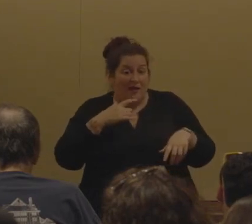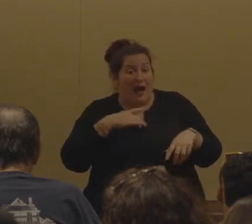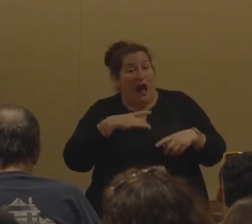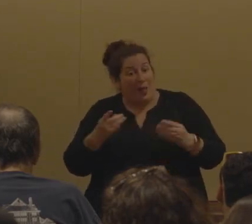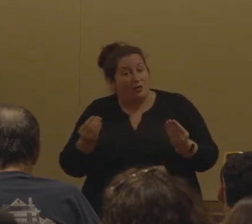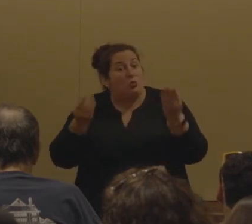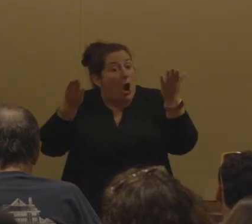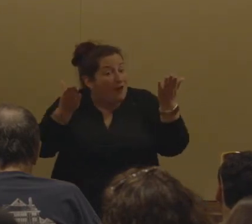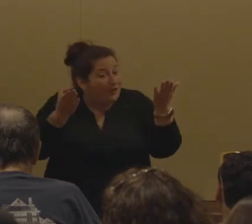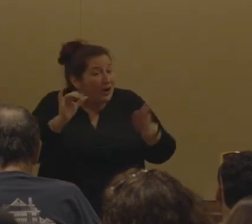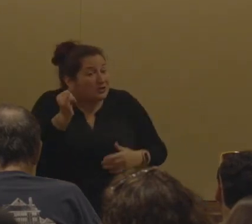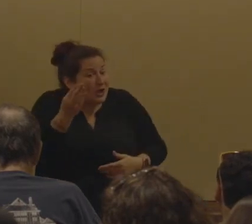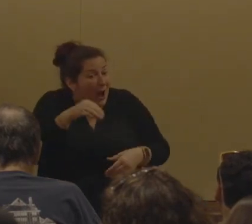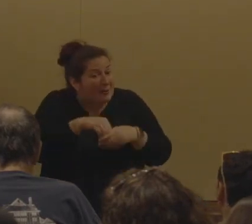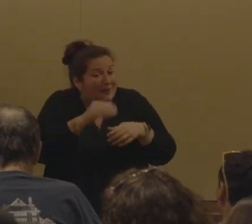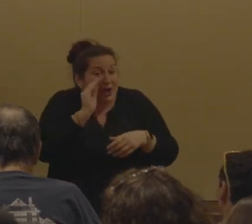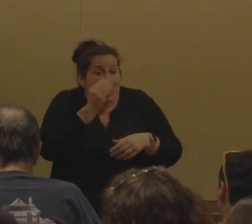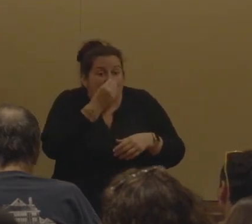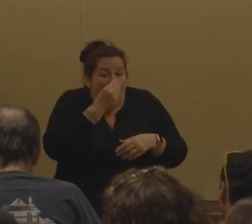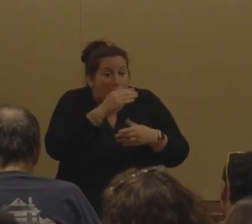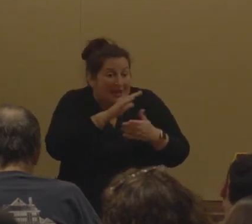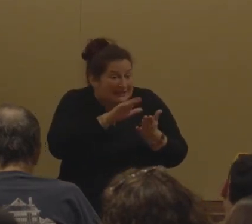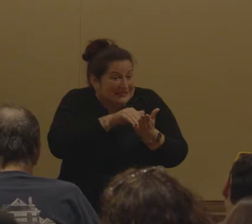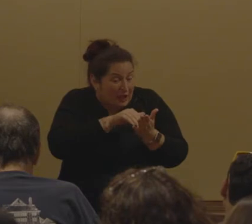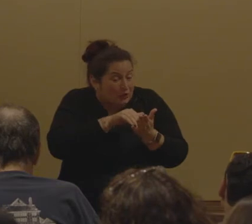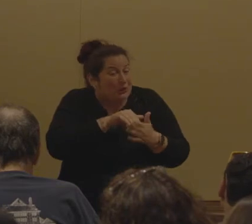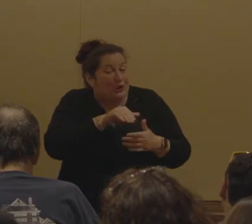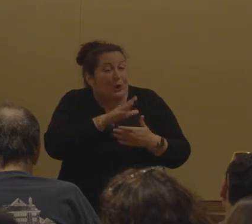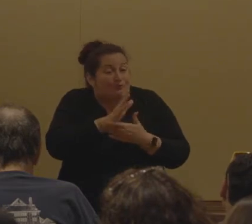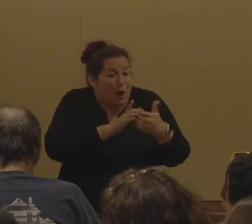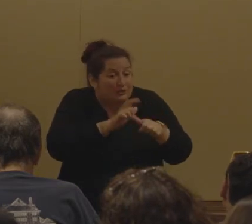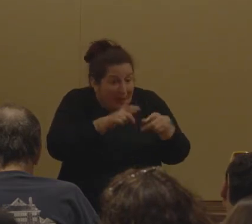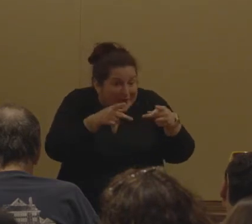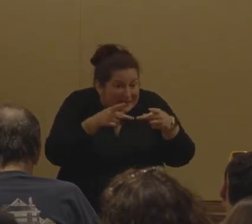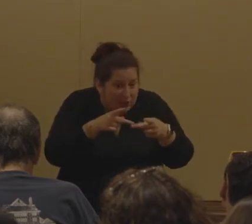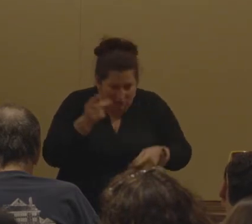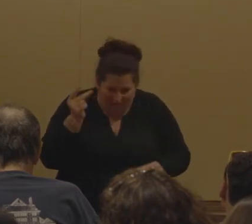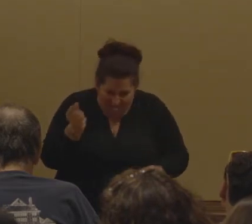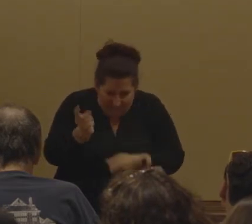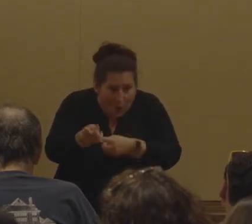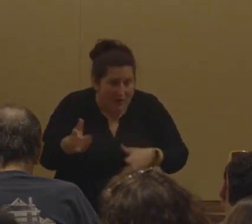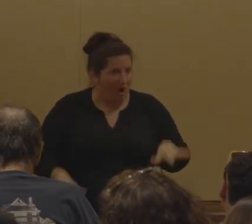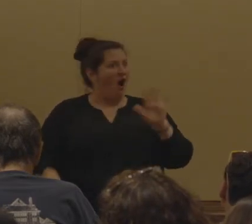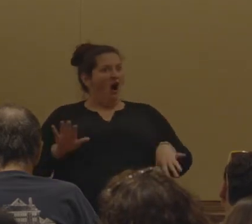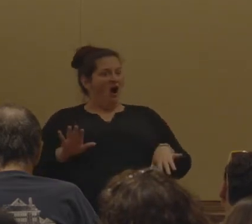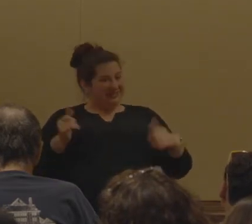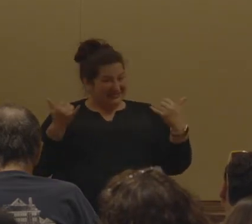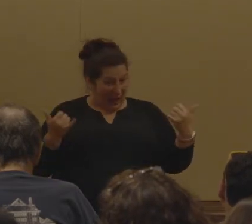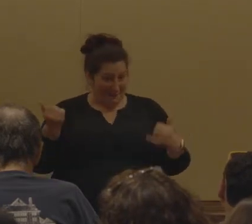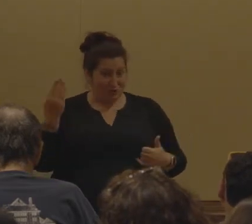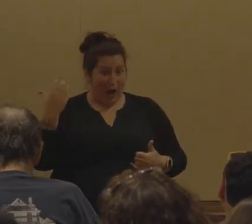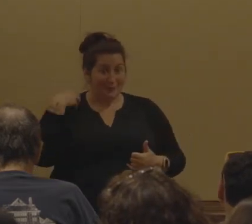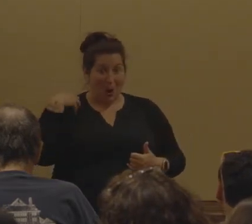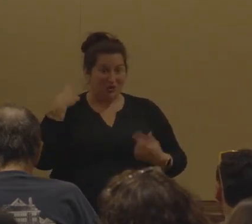garden center part-time position on the spot. And now my job coach is